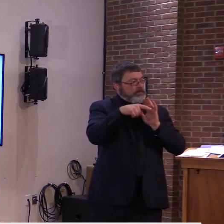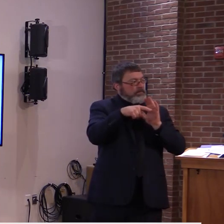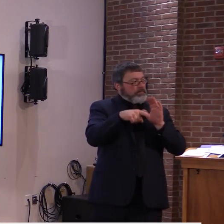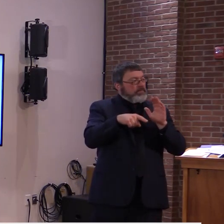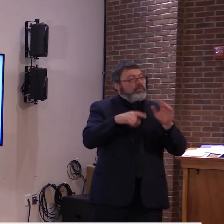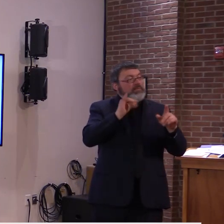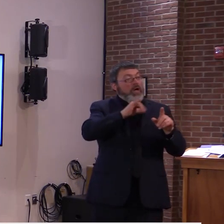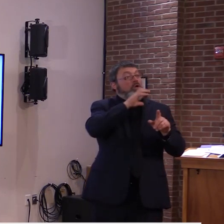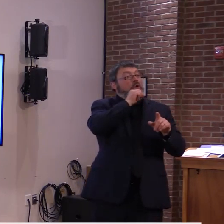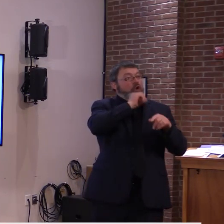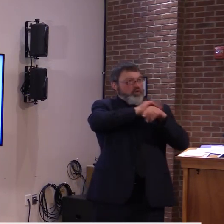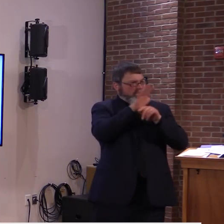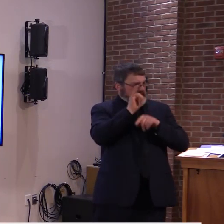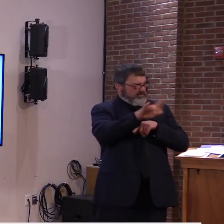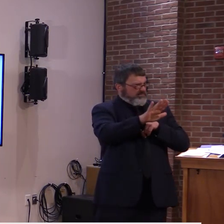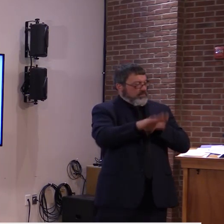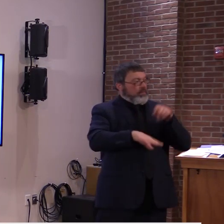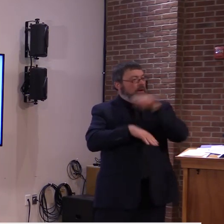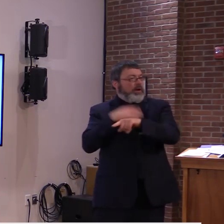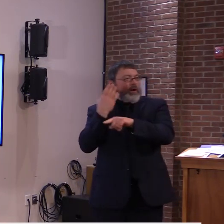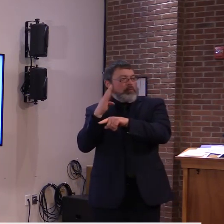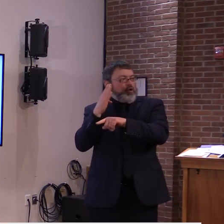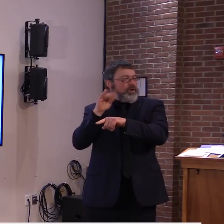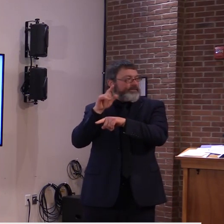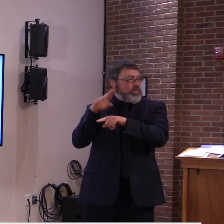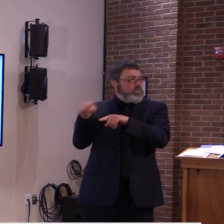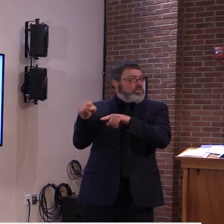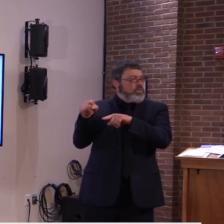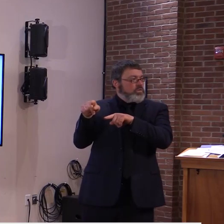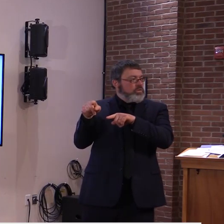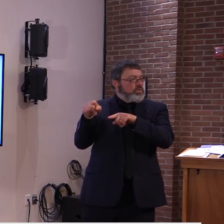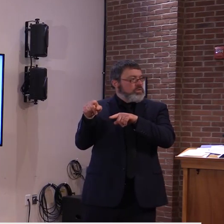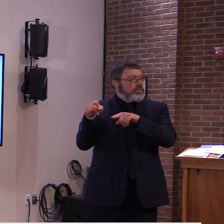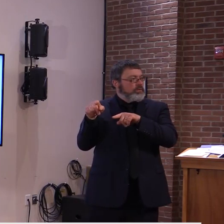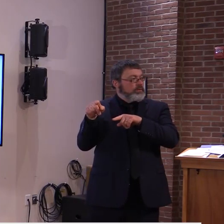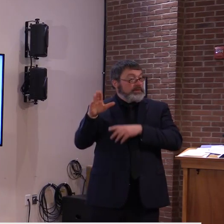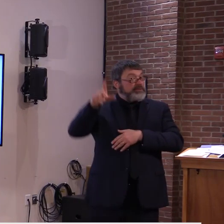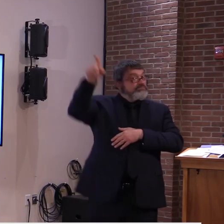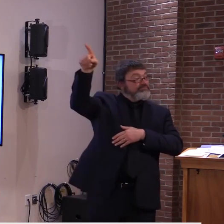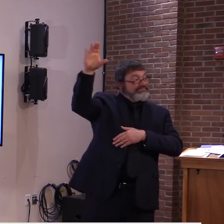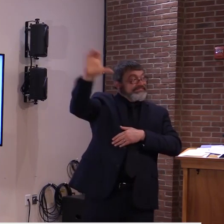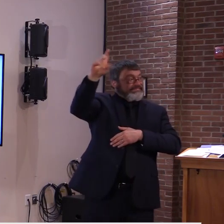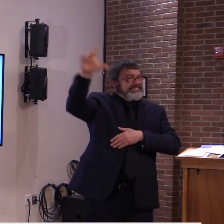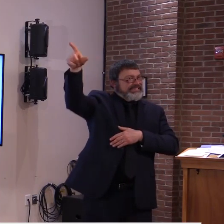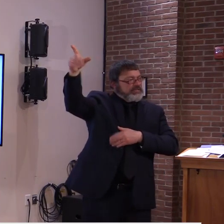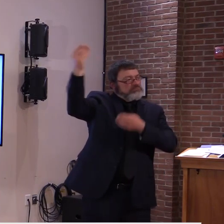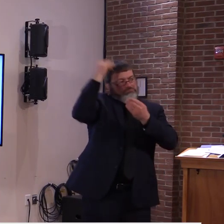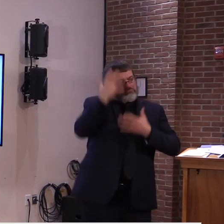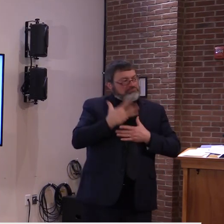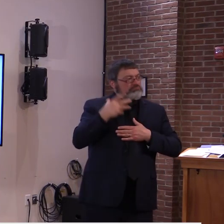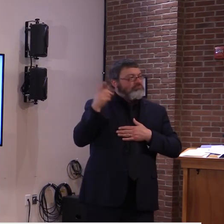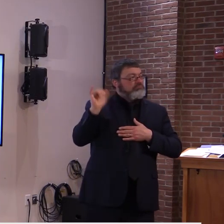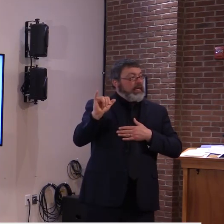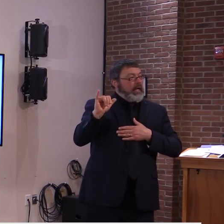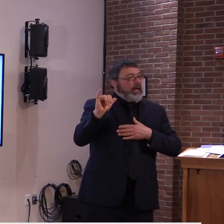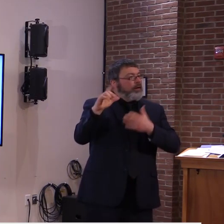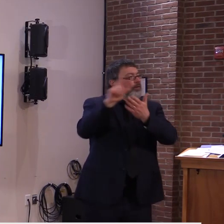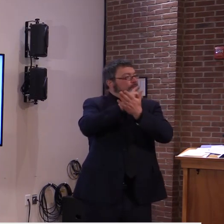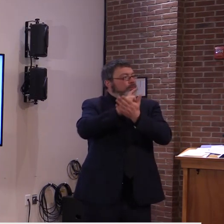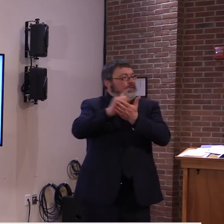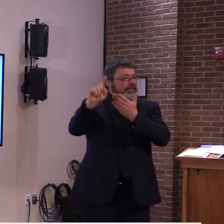We now have the CDC providing weekly assessments of flu symptoms in states,